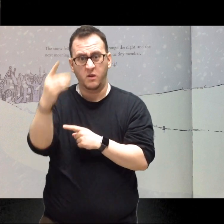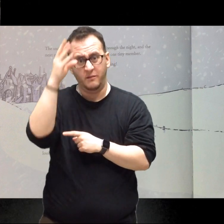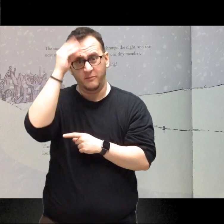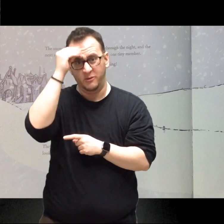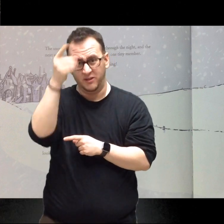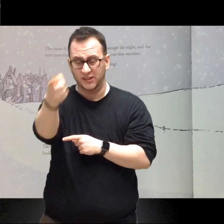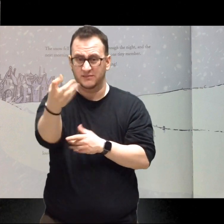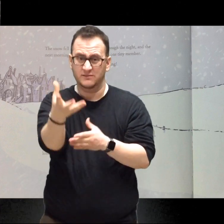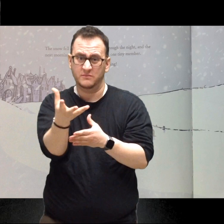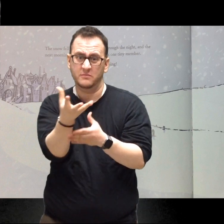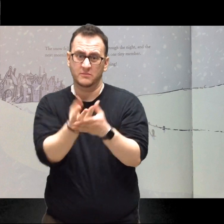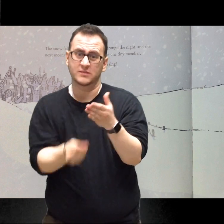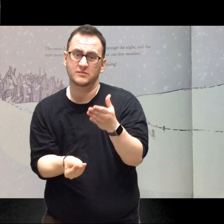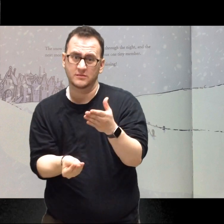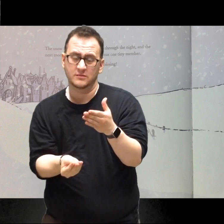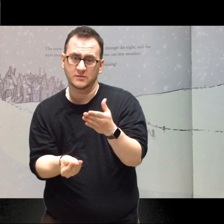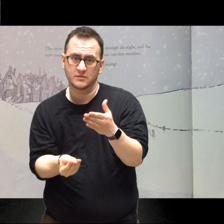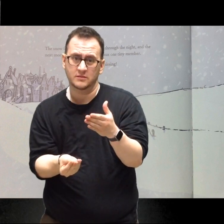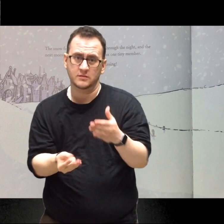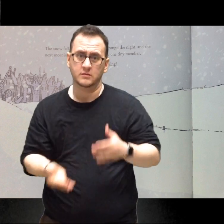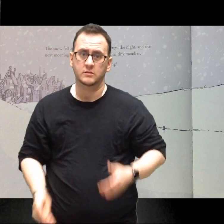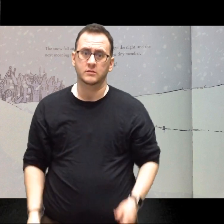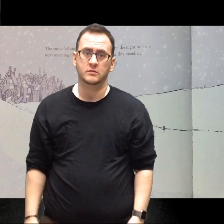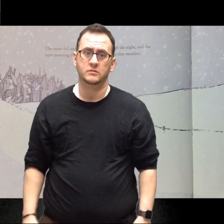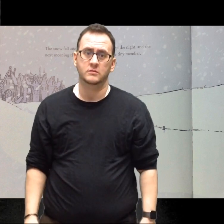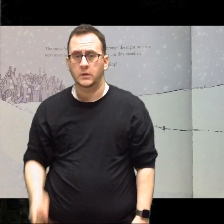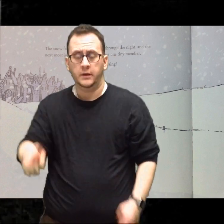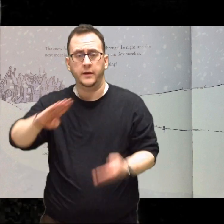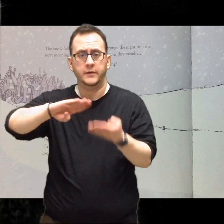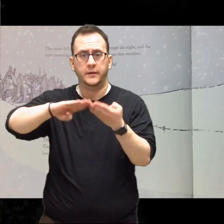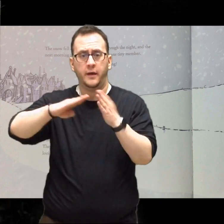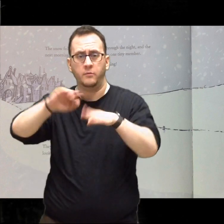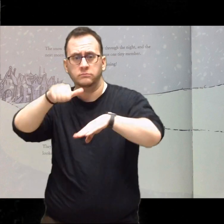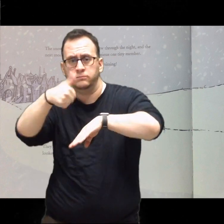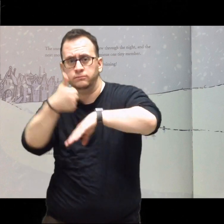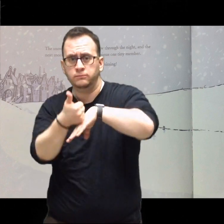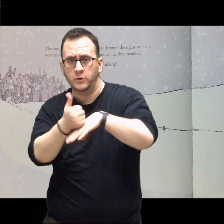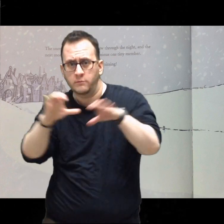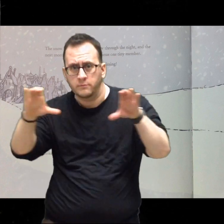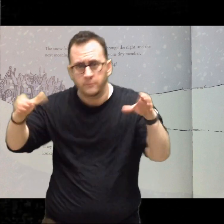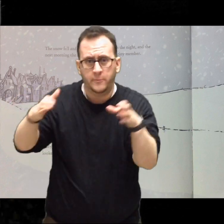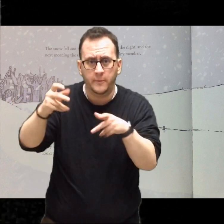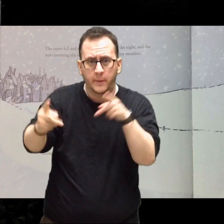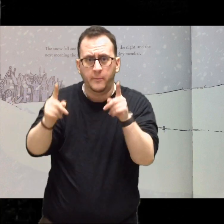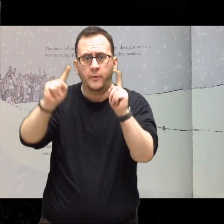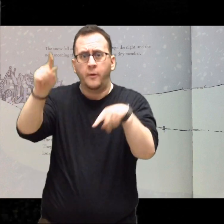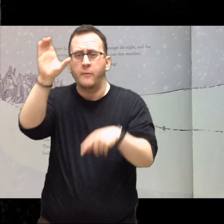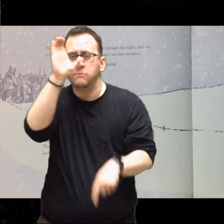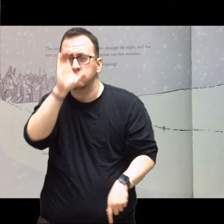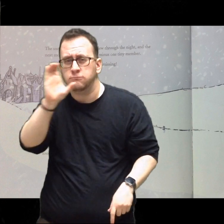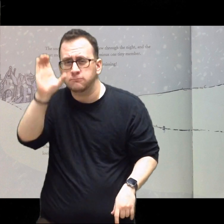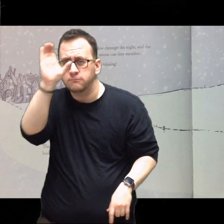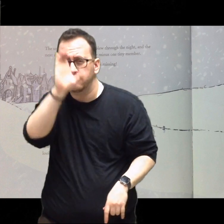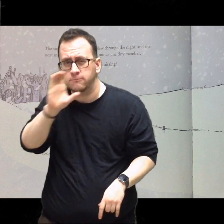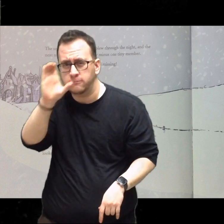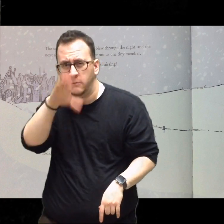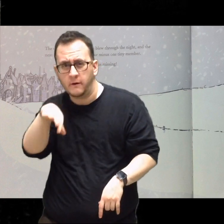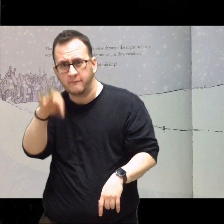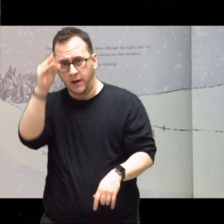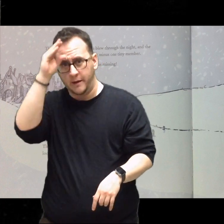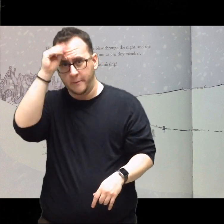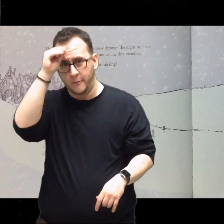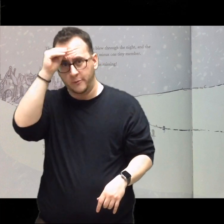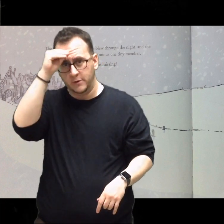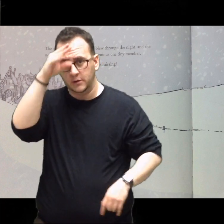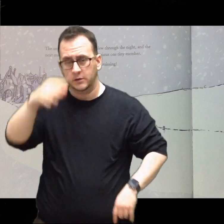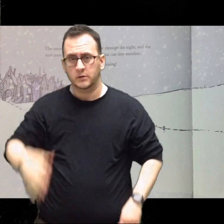missing. The town sent out a search committee. They looked and they looked and they looked for the little lost